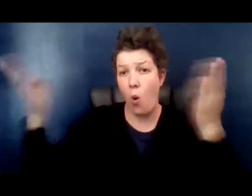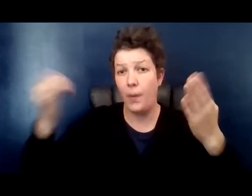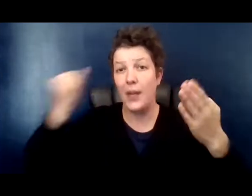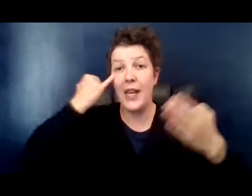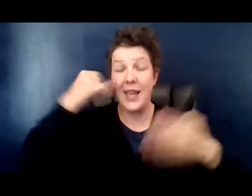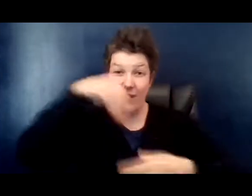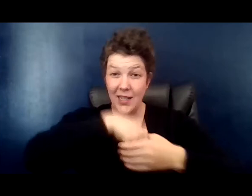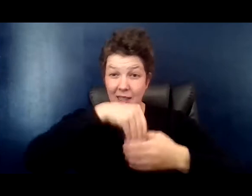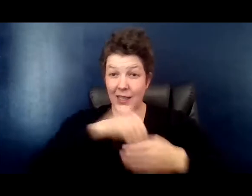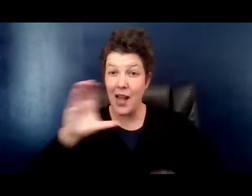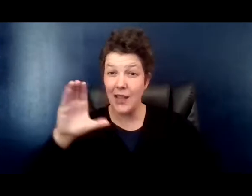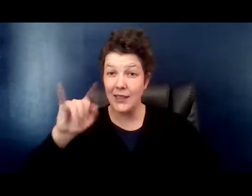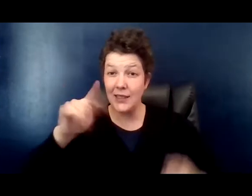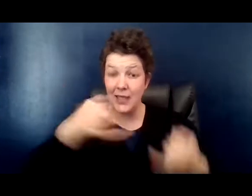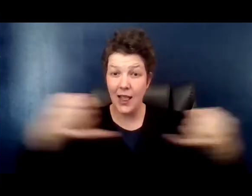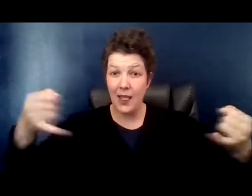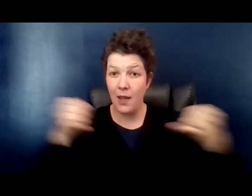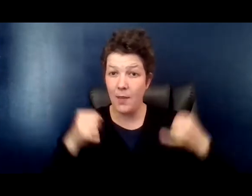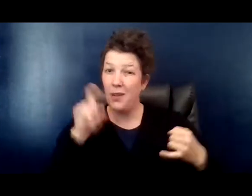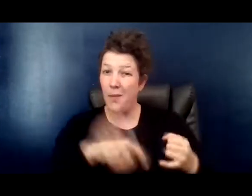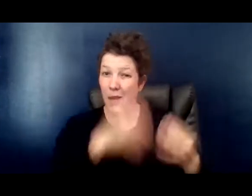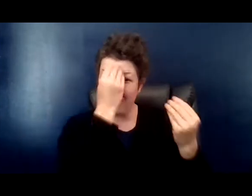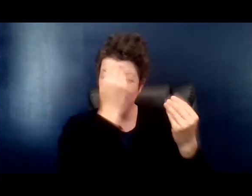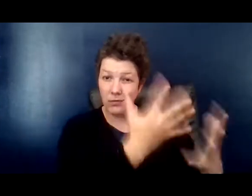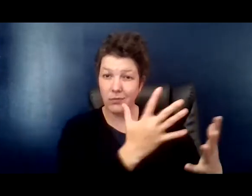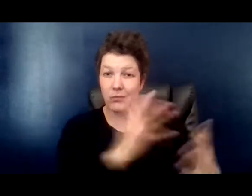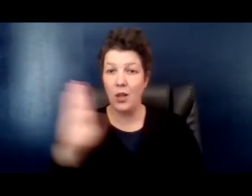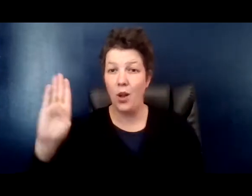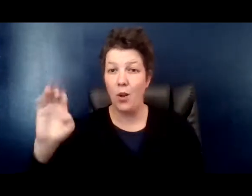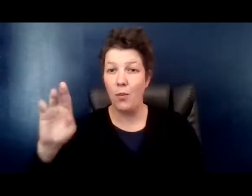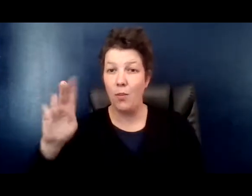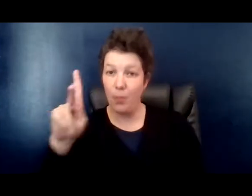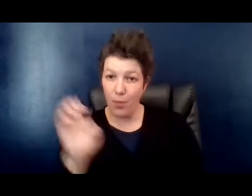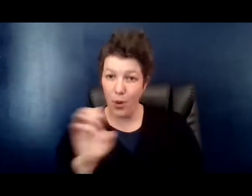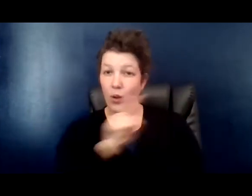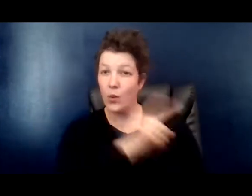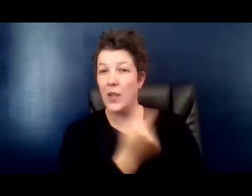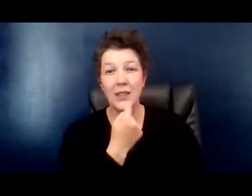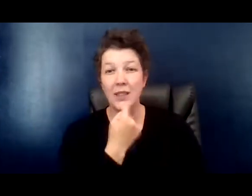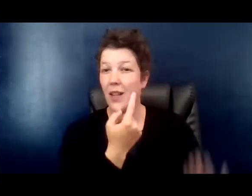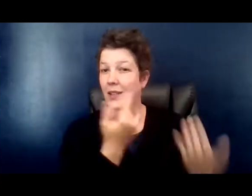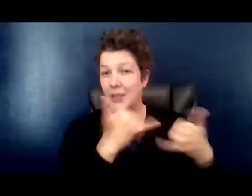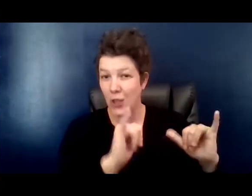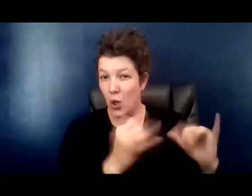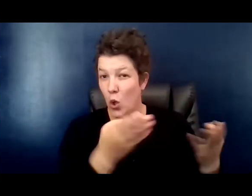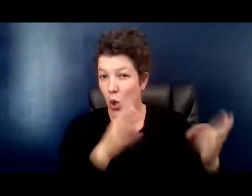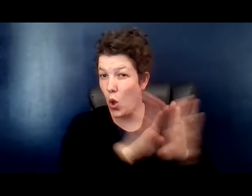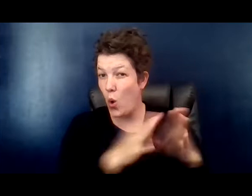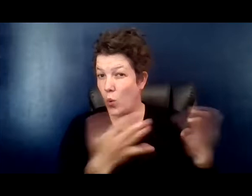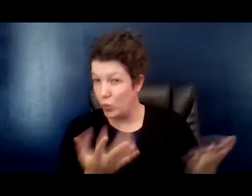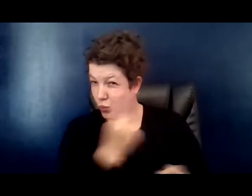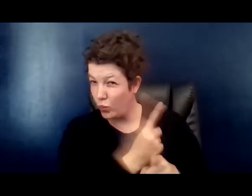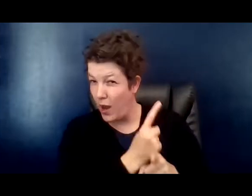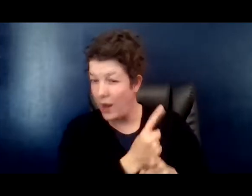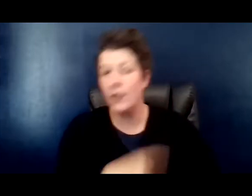correct. I mean, if you live in the city limits, and as I said, this was really important in our discussion the day before, well, it was actually yesterday,